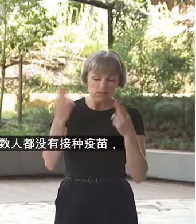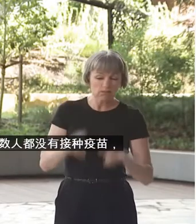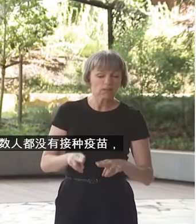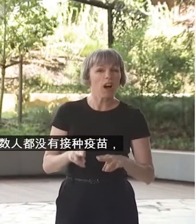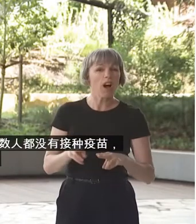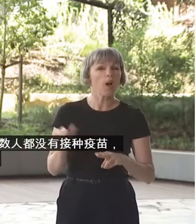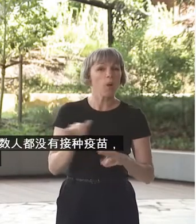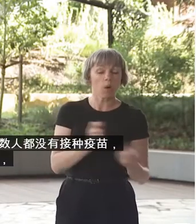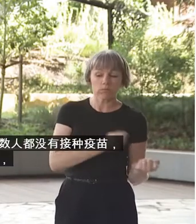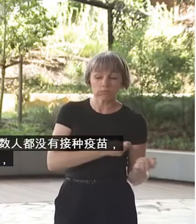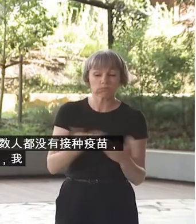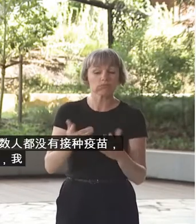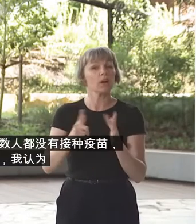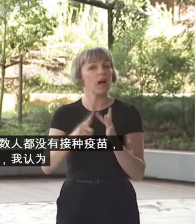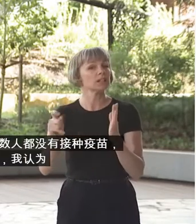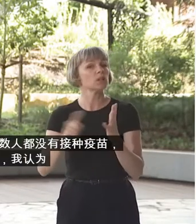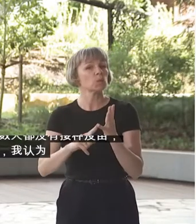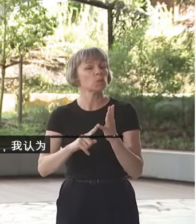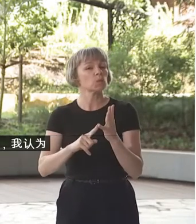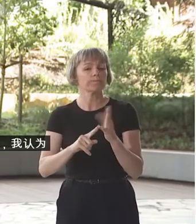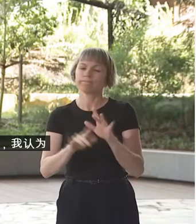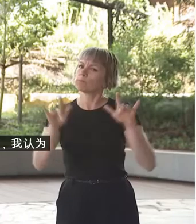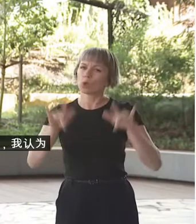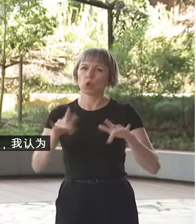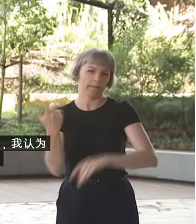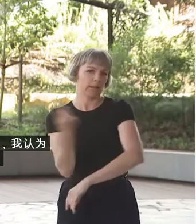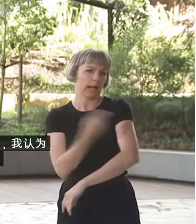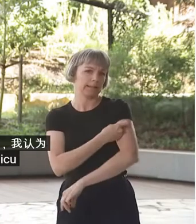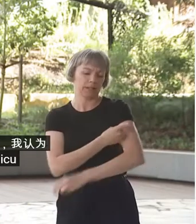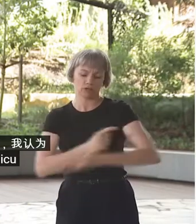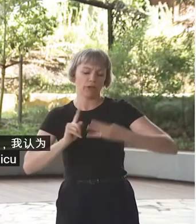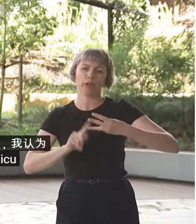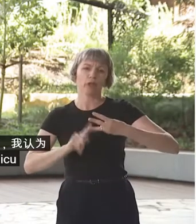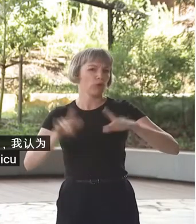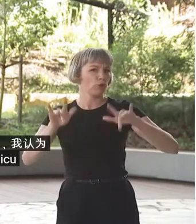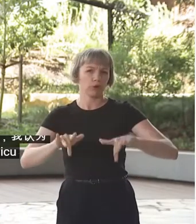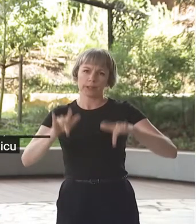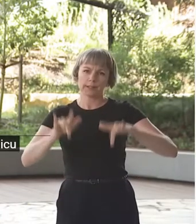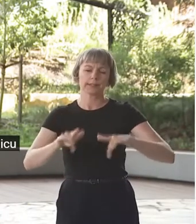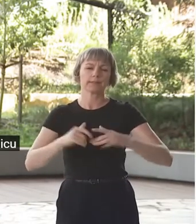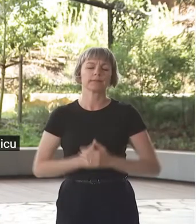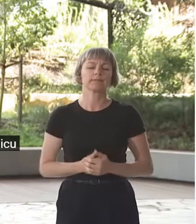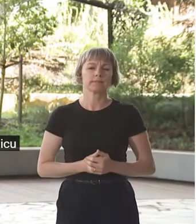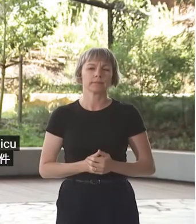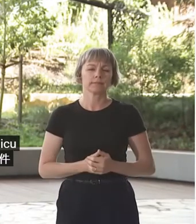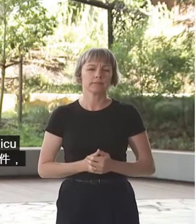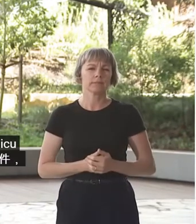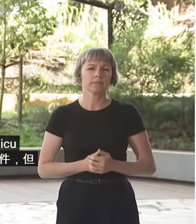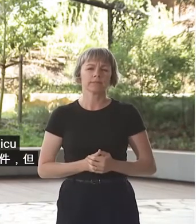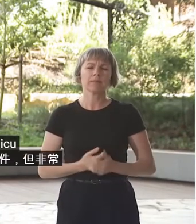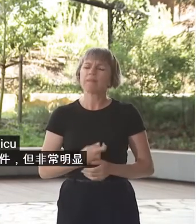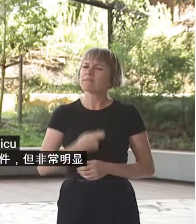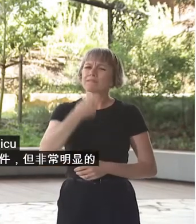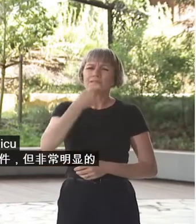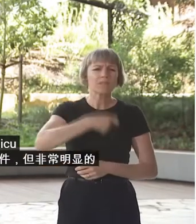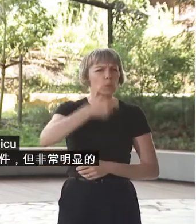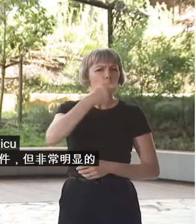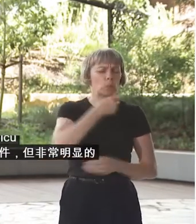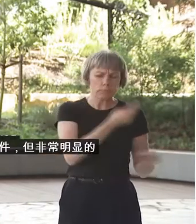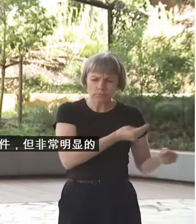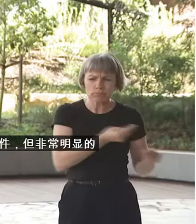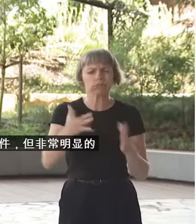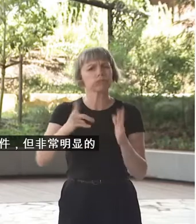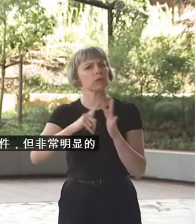I think that admissions to ICU is a rarer event, but it is very